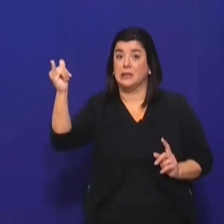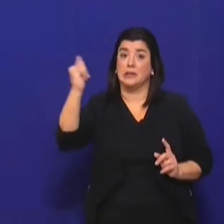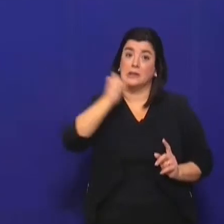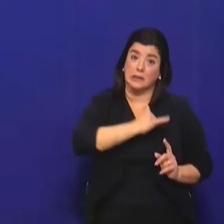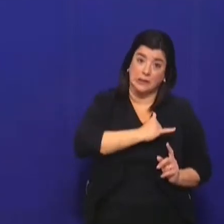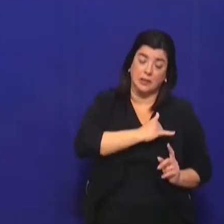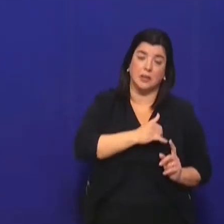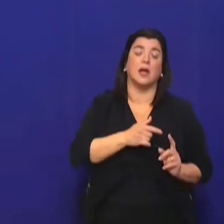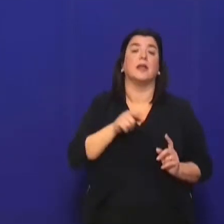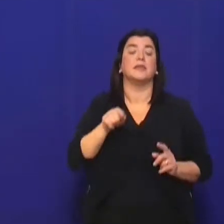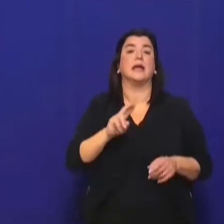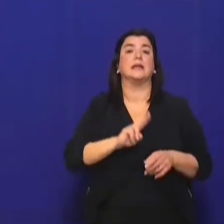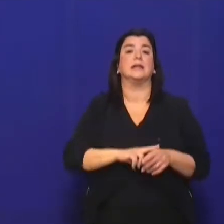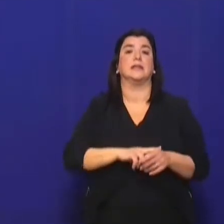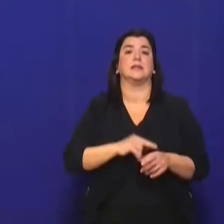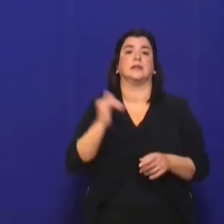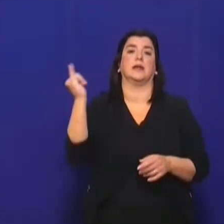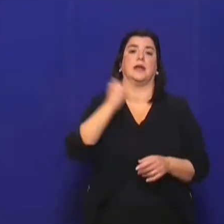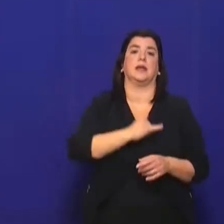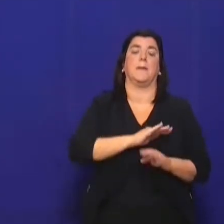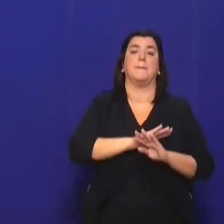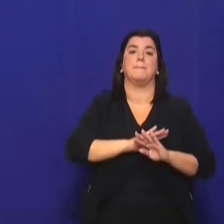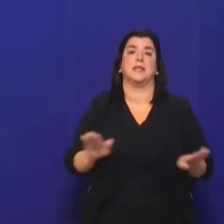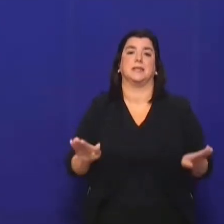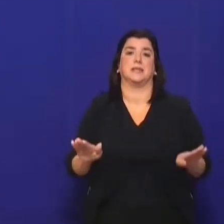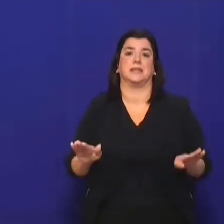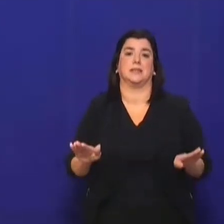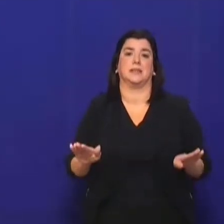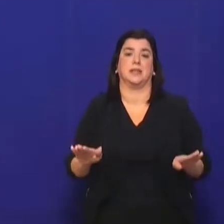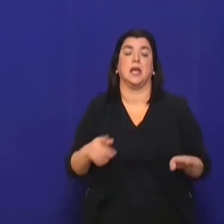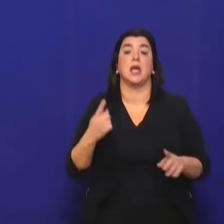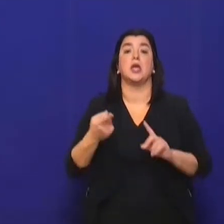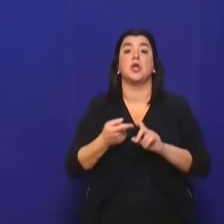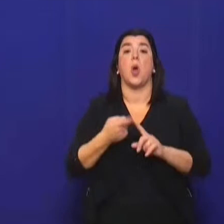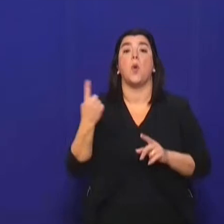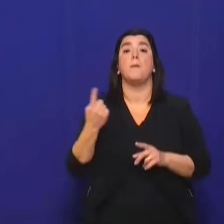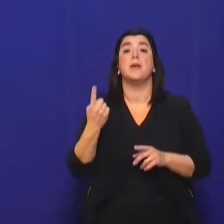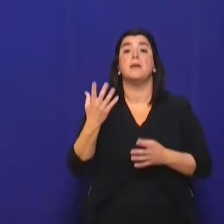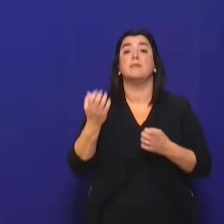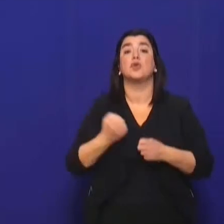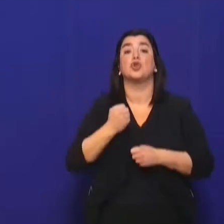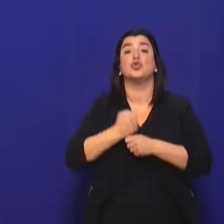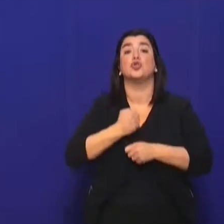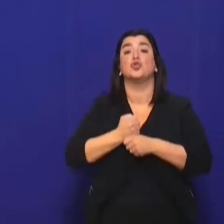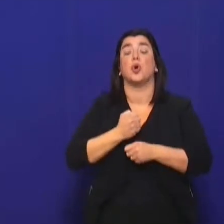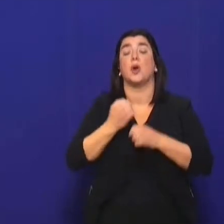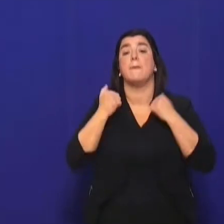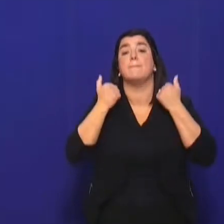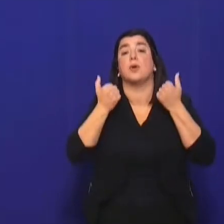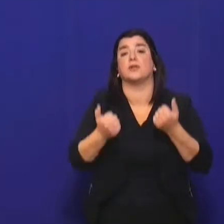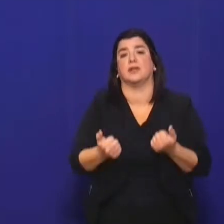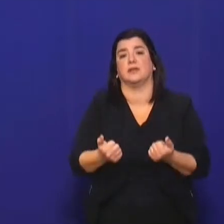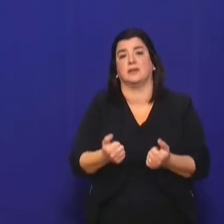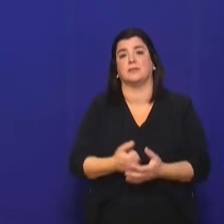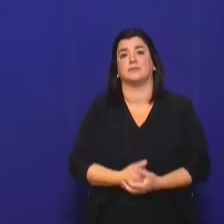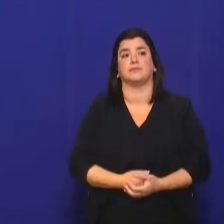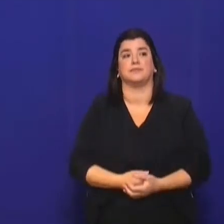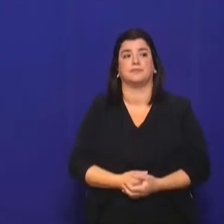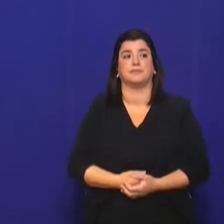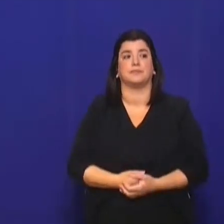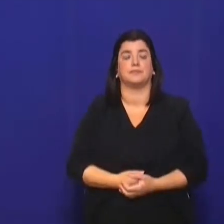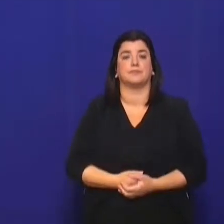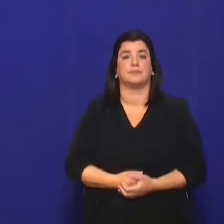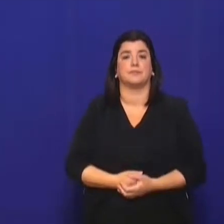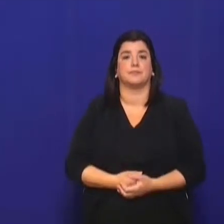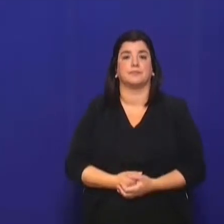Maltija li propju jistgħu jiġu għaw Malta jew inkella essential workers li huma klassifikati on a